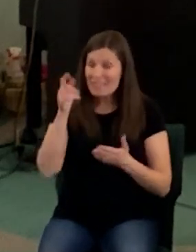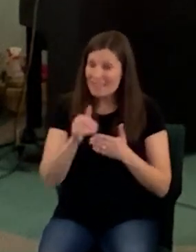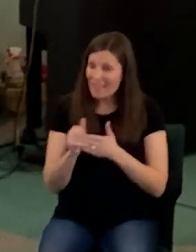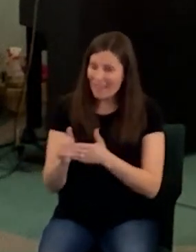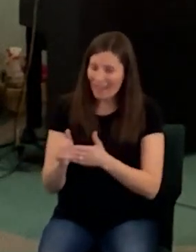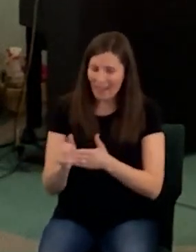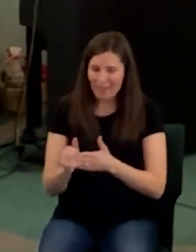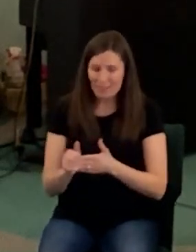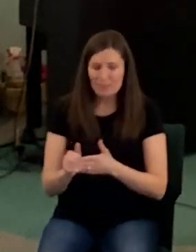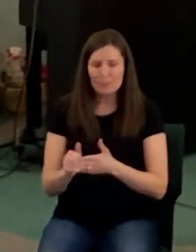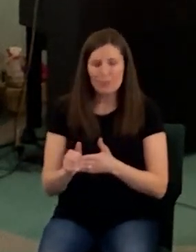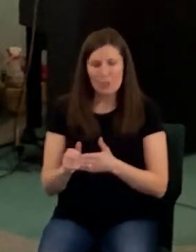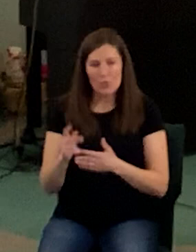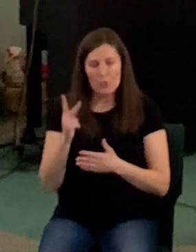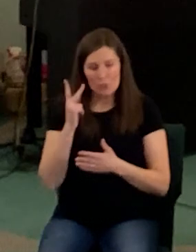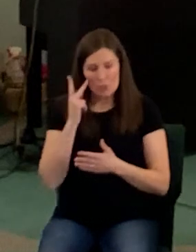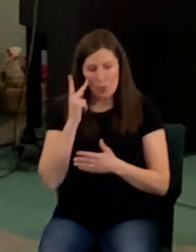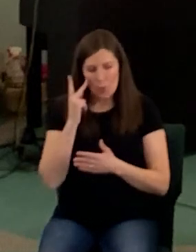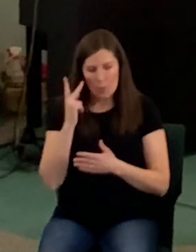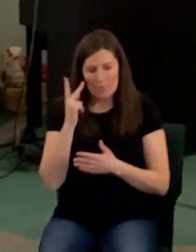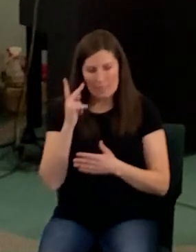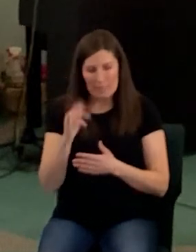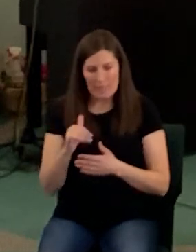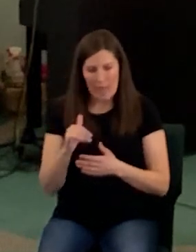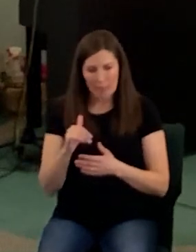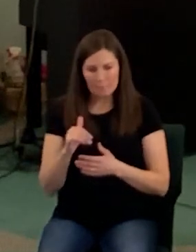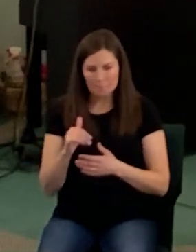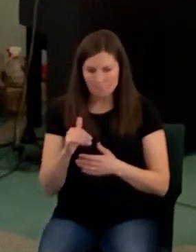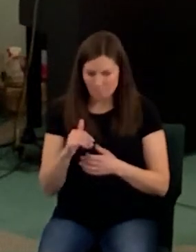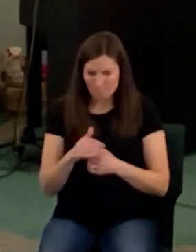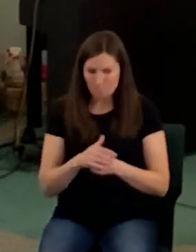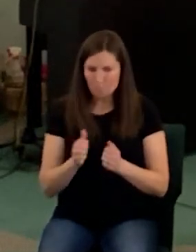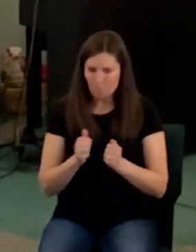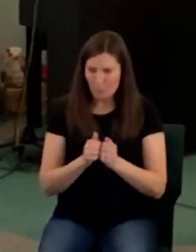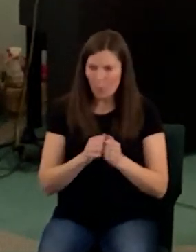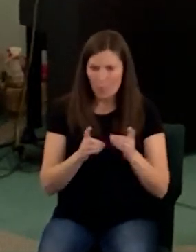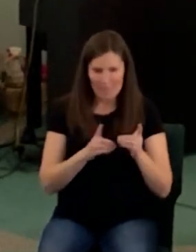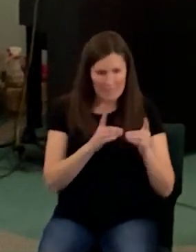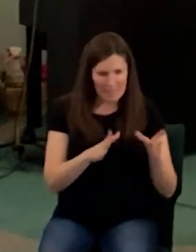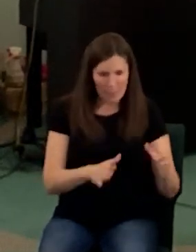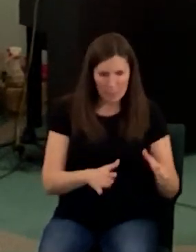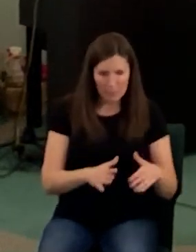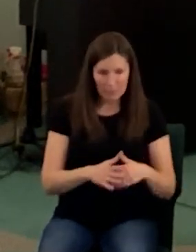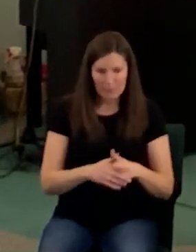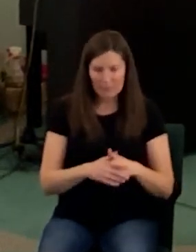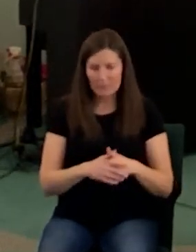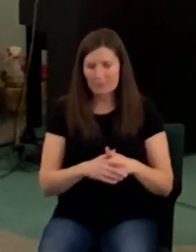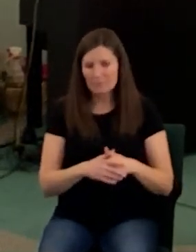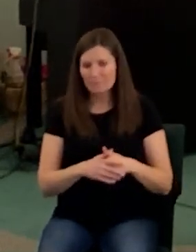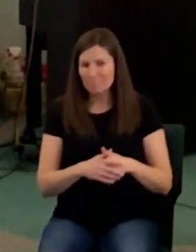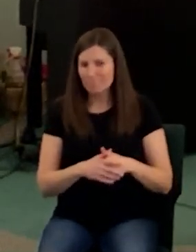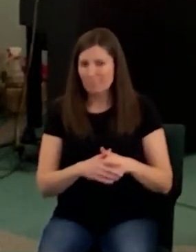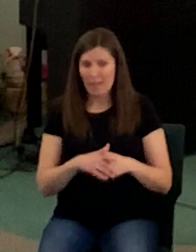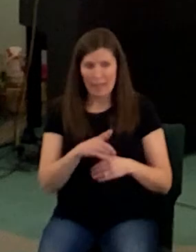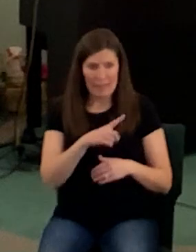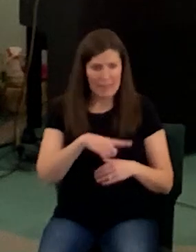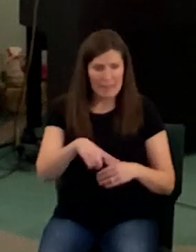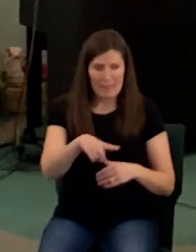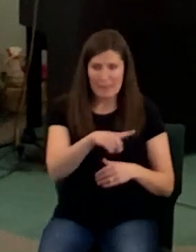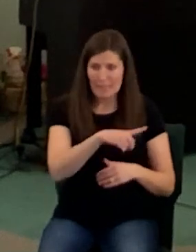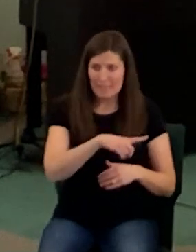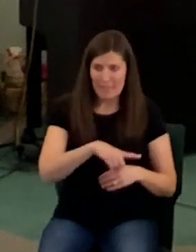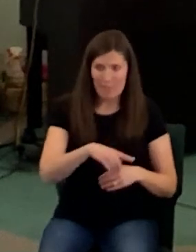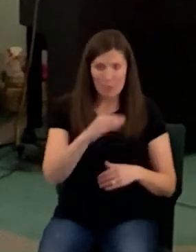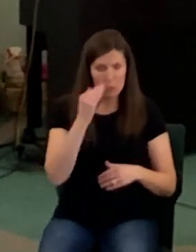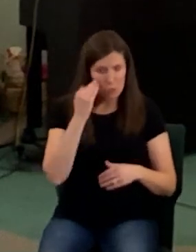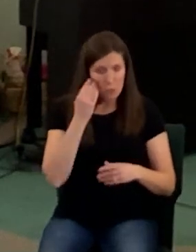need, they've got no fish. They're in a lake that they know and understand. They're doing a trade that they were skilled at.